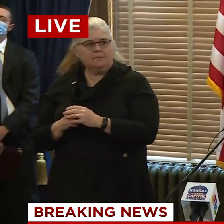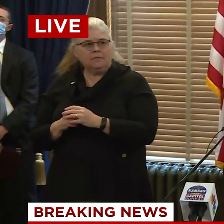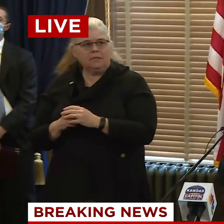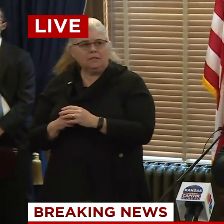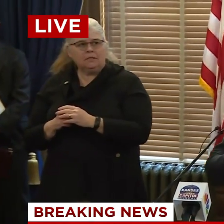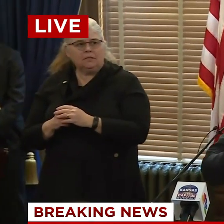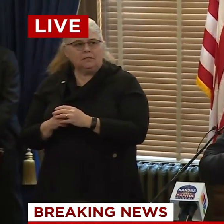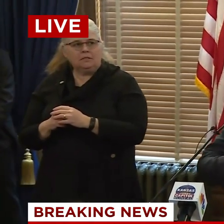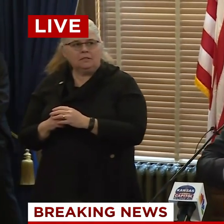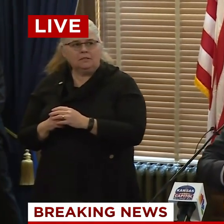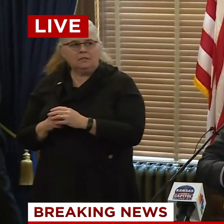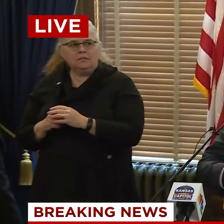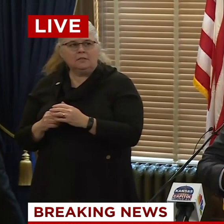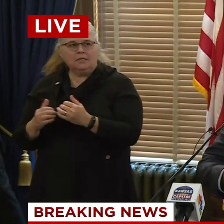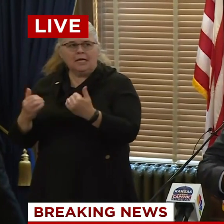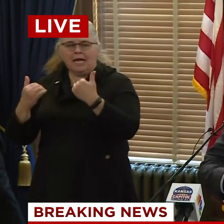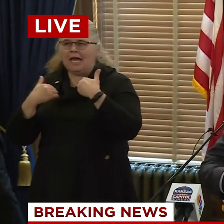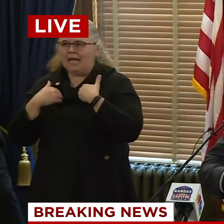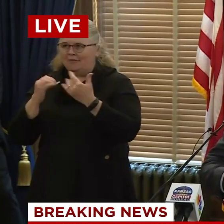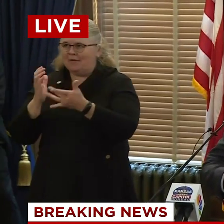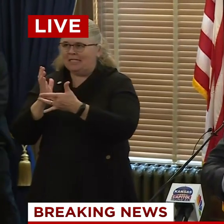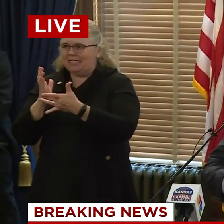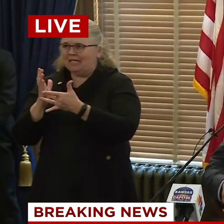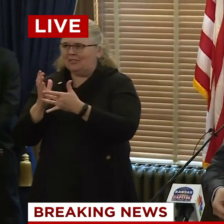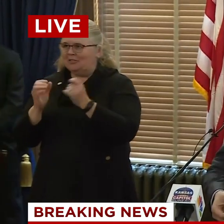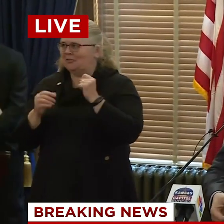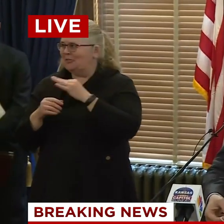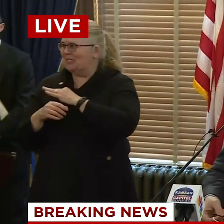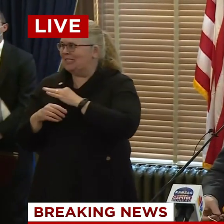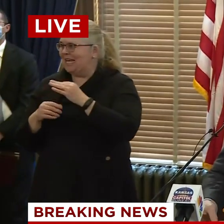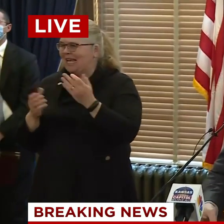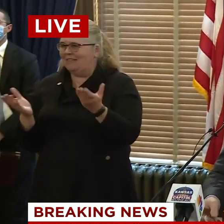So I do have my technical staff here with me today,